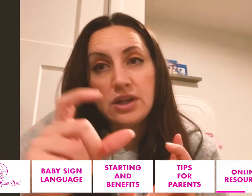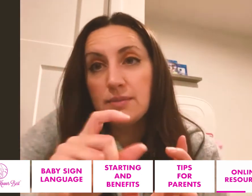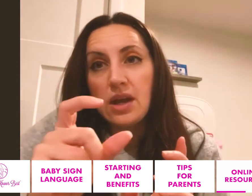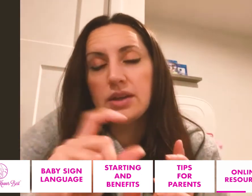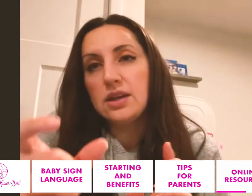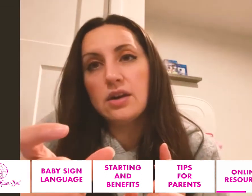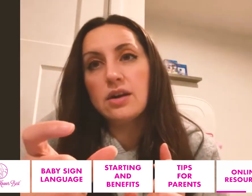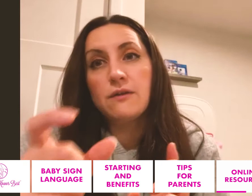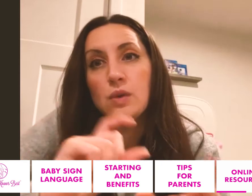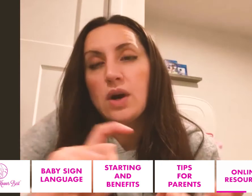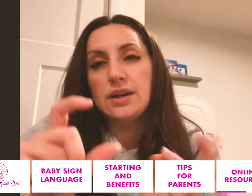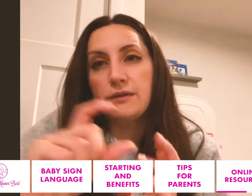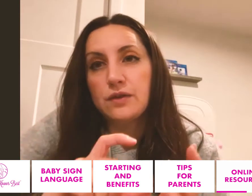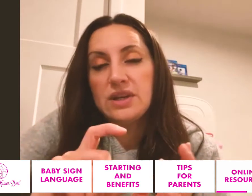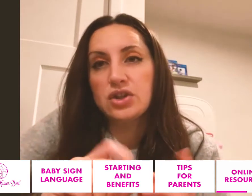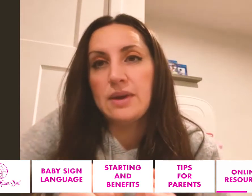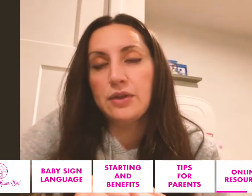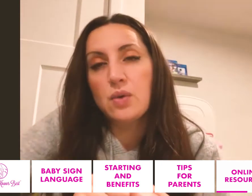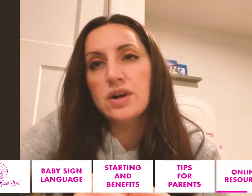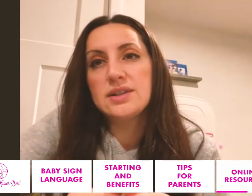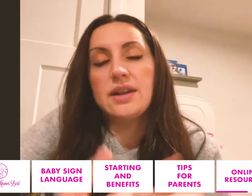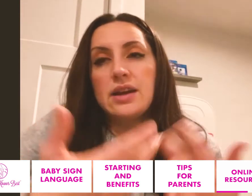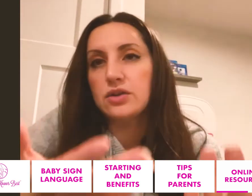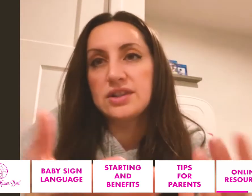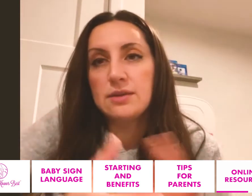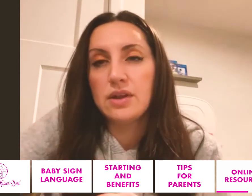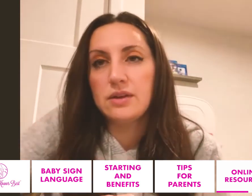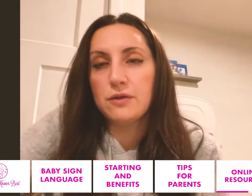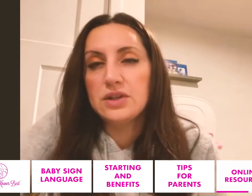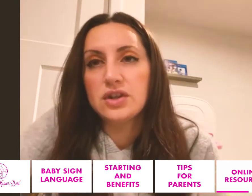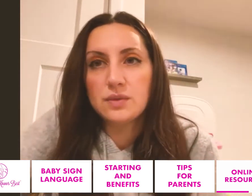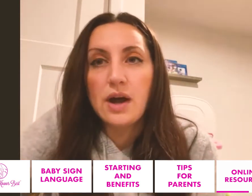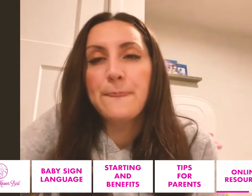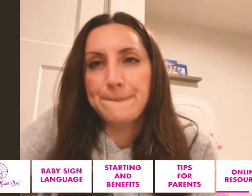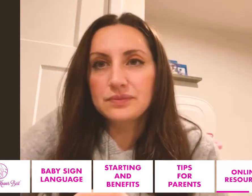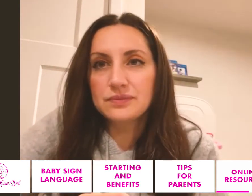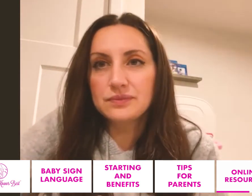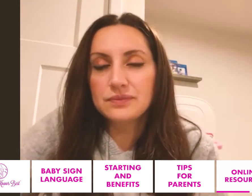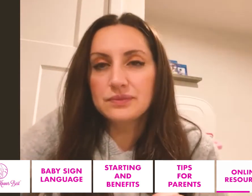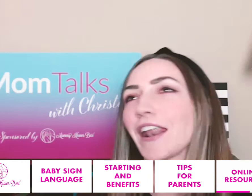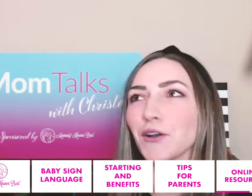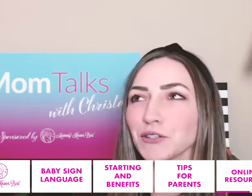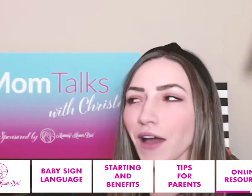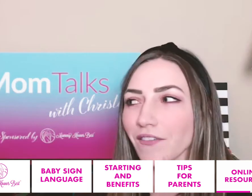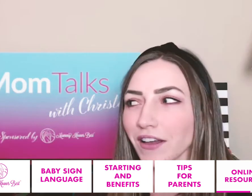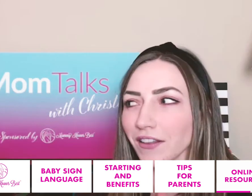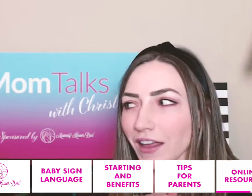email here if you want information about the course, and then I'll just email the information as well. Cool. And yeah, and I noticed you have like a lot of